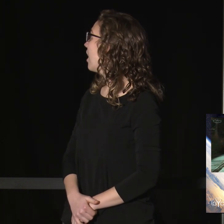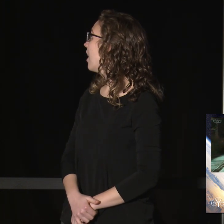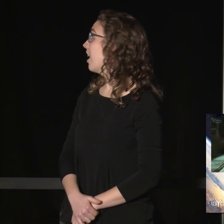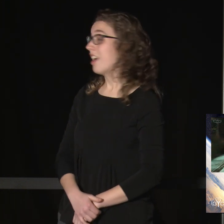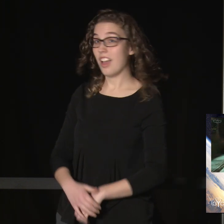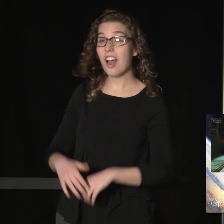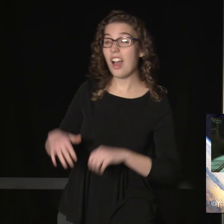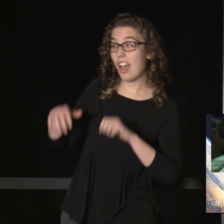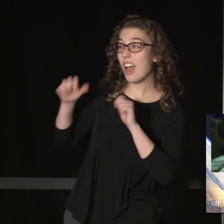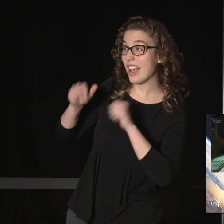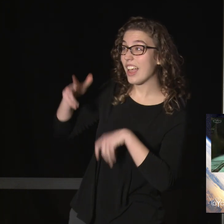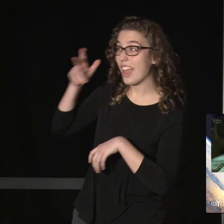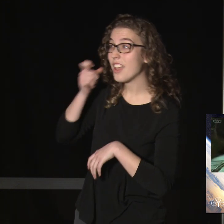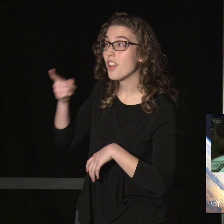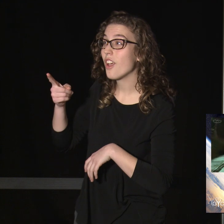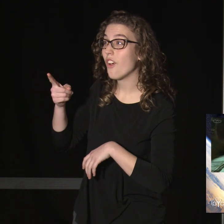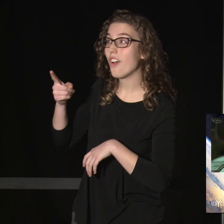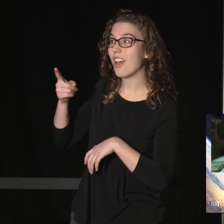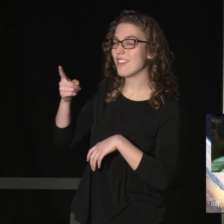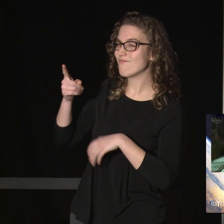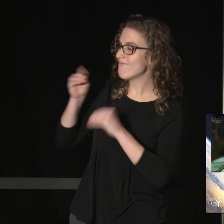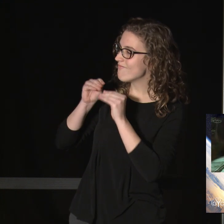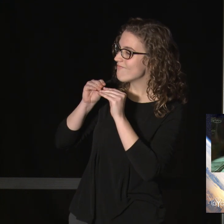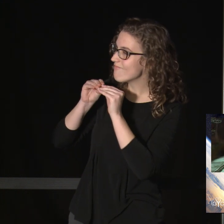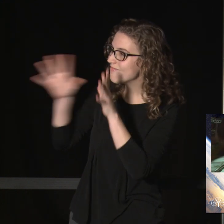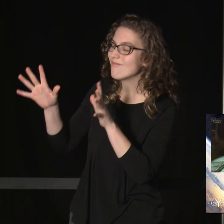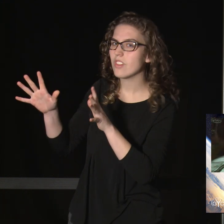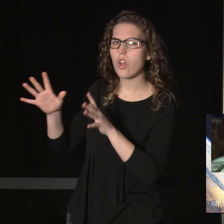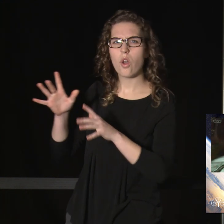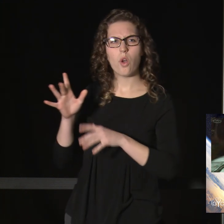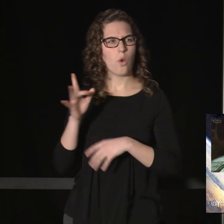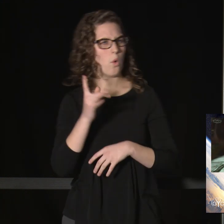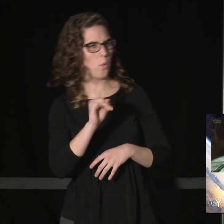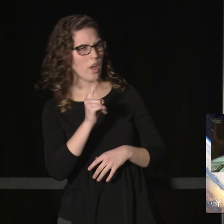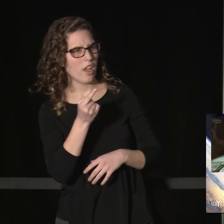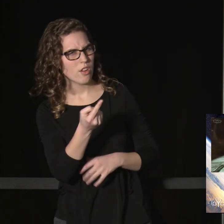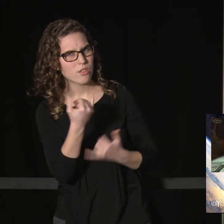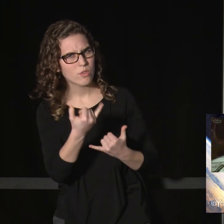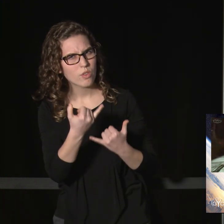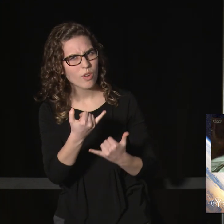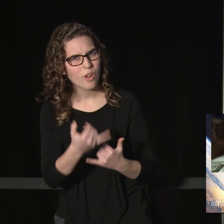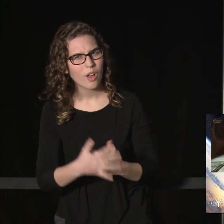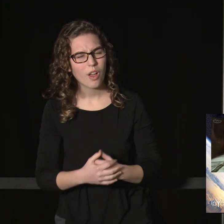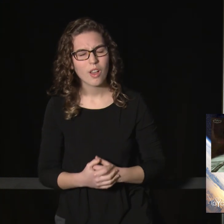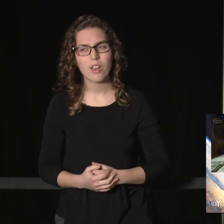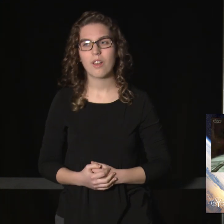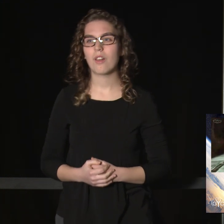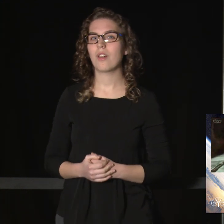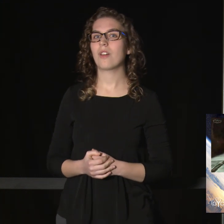I can hear you, Eric, loud and clear. Can you hear me? Where are you right now?